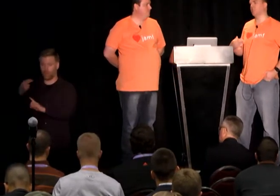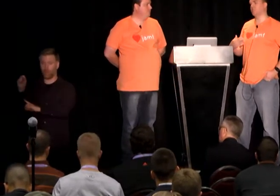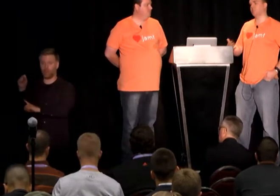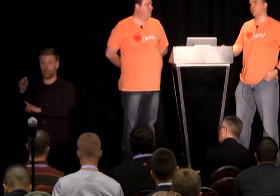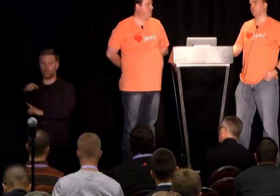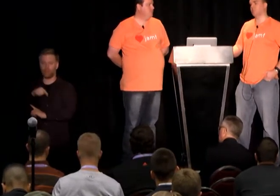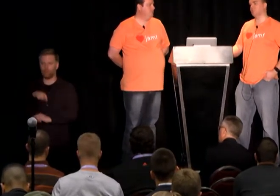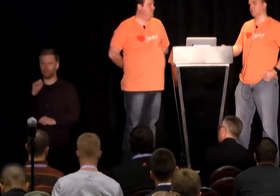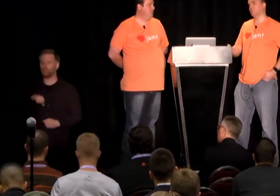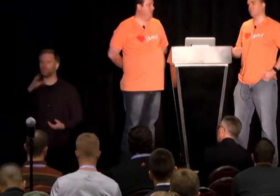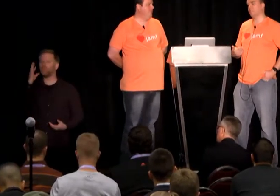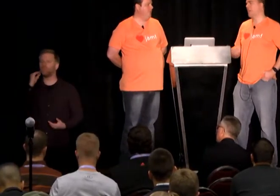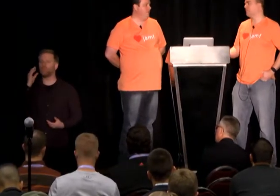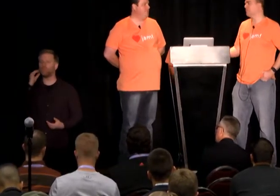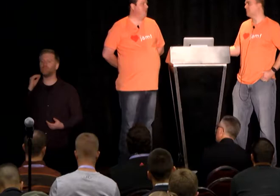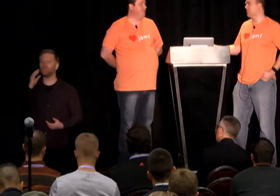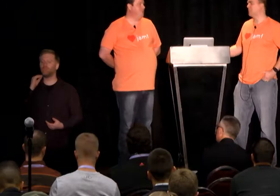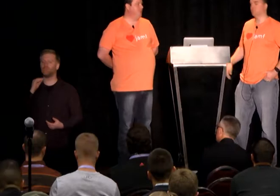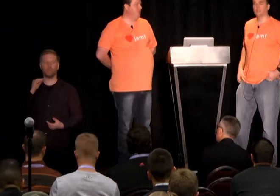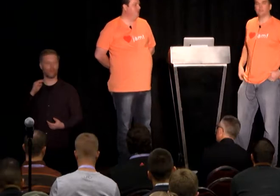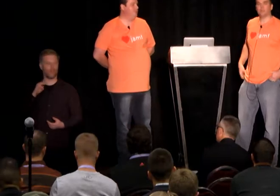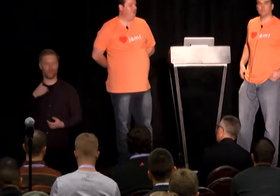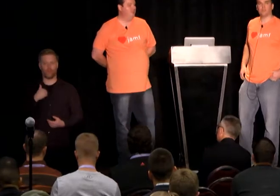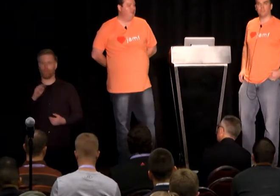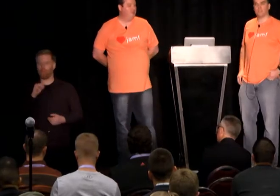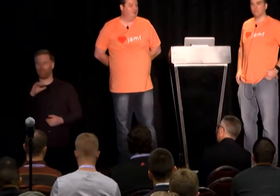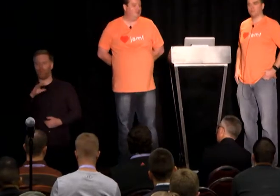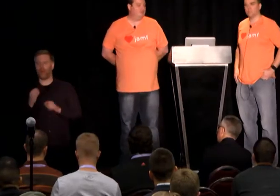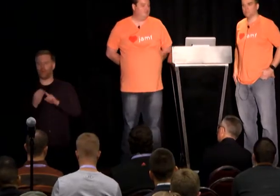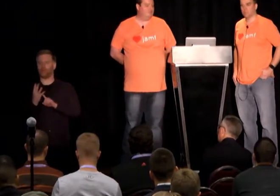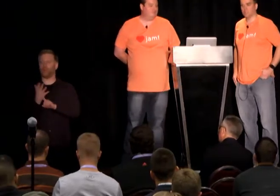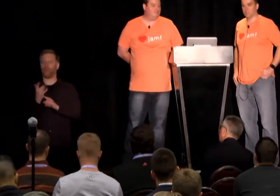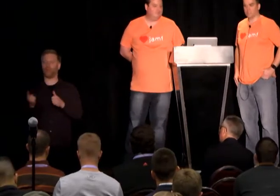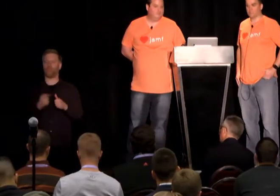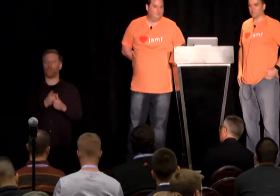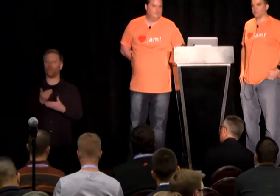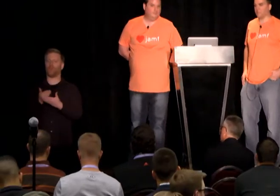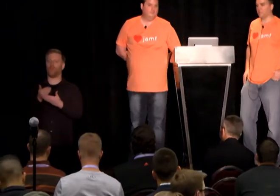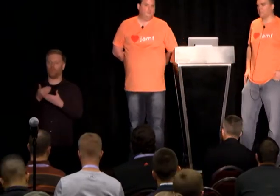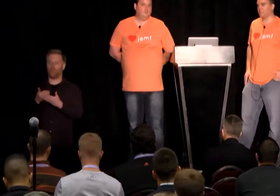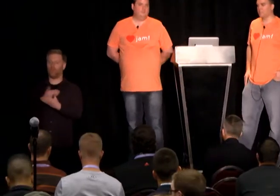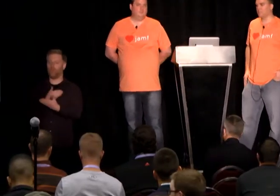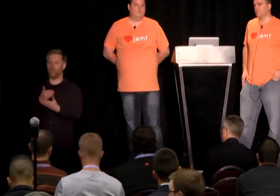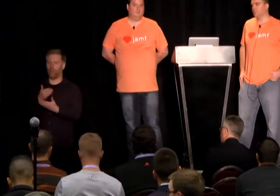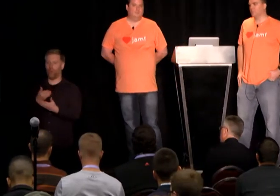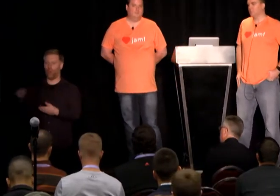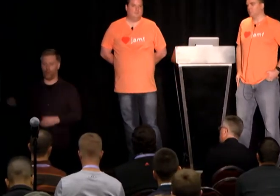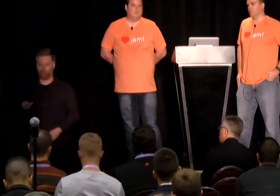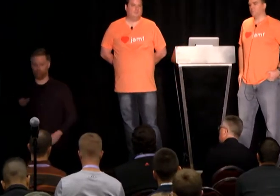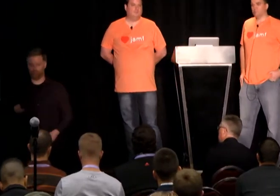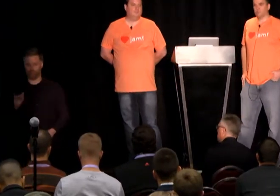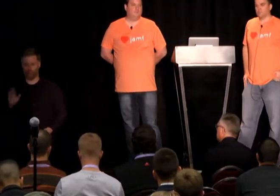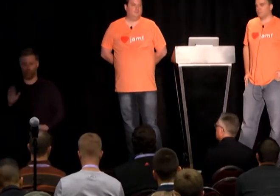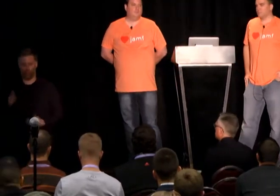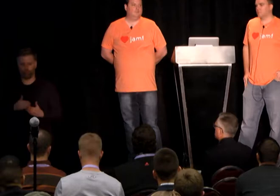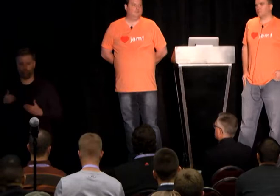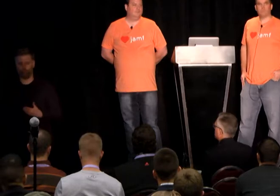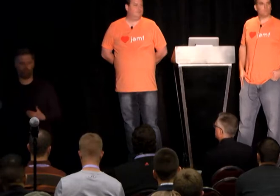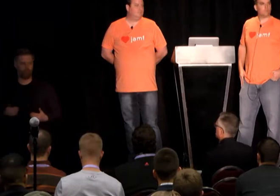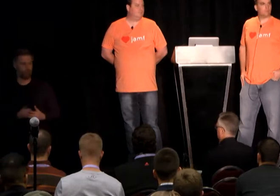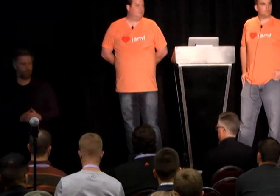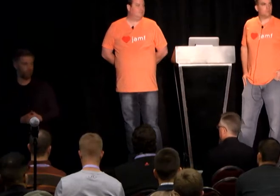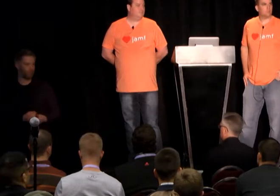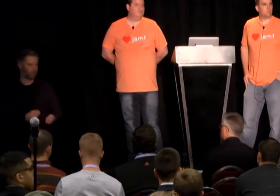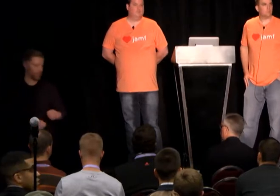get to experience the MacBook. They have a lot of exposure, before they get that as their main device. Do we have